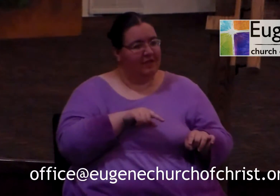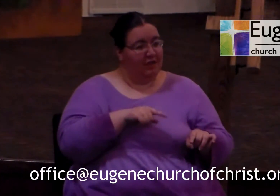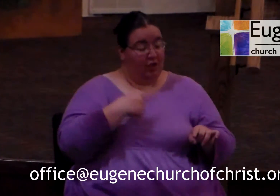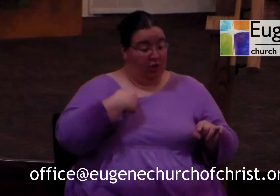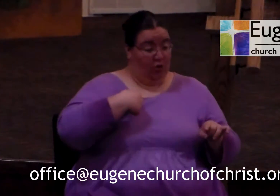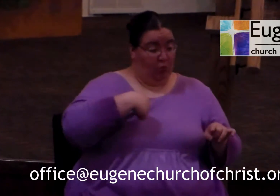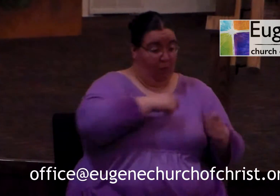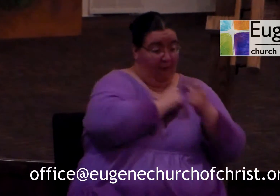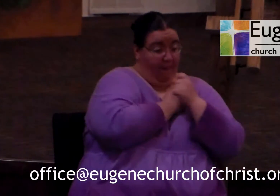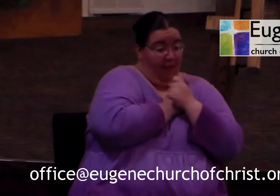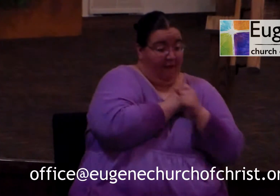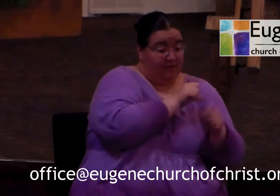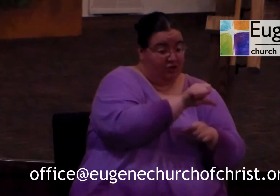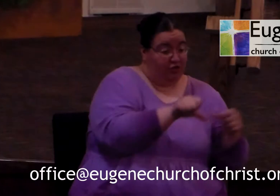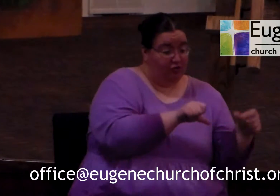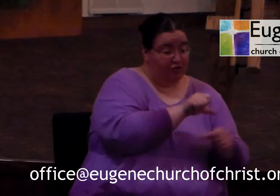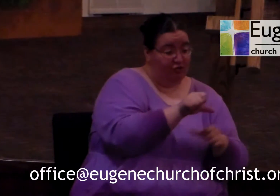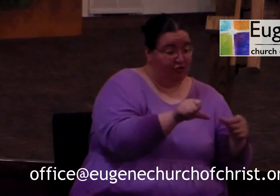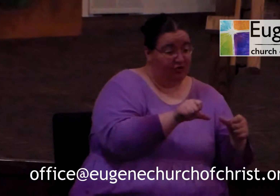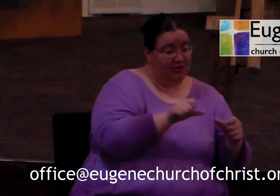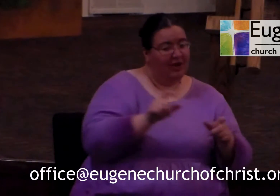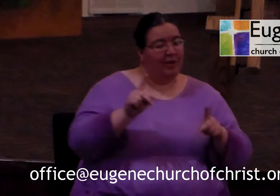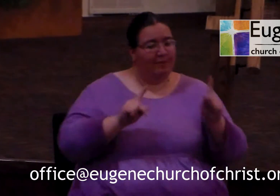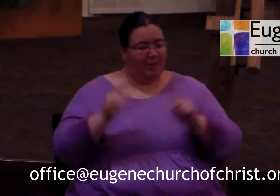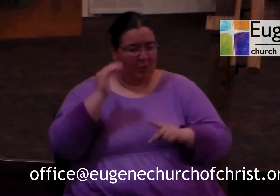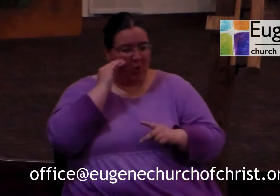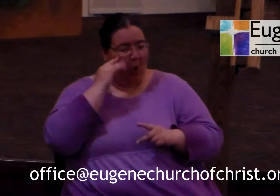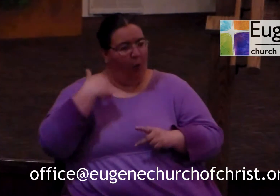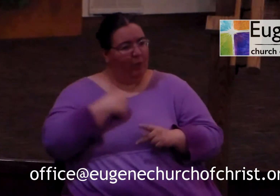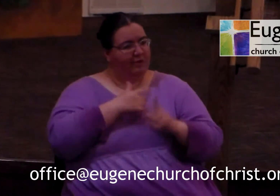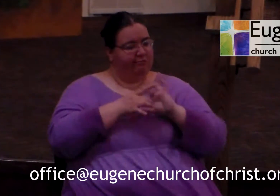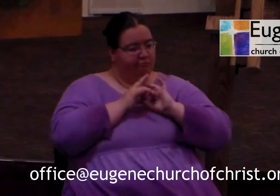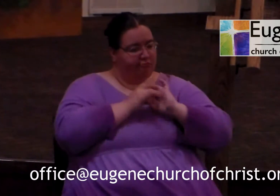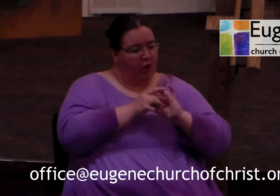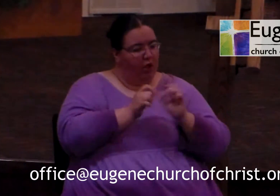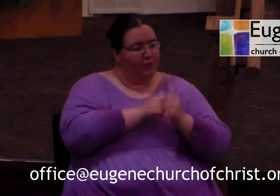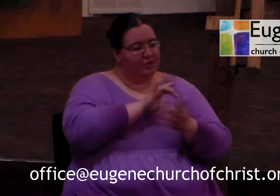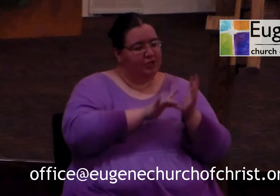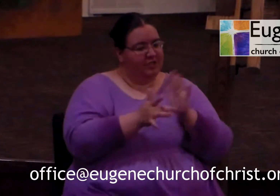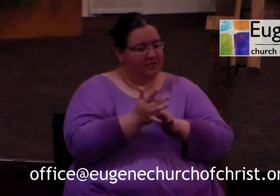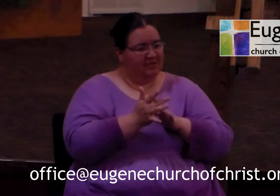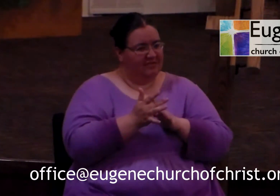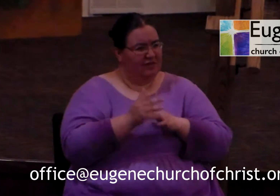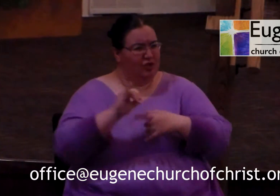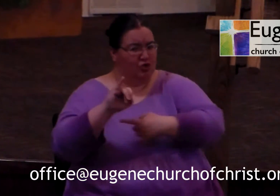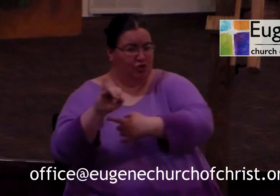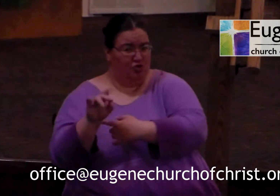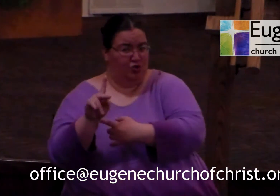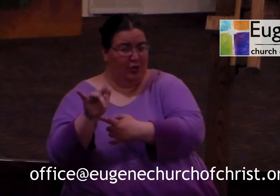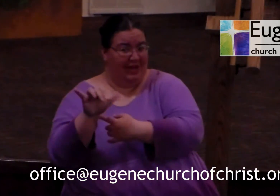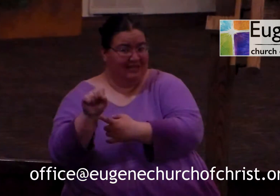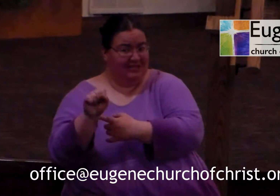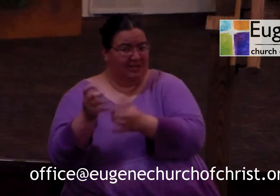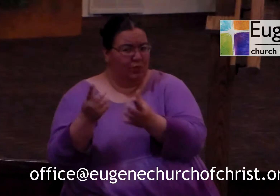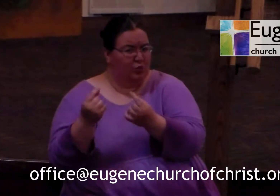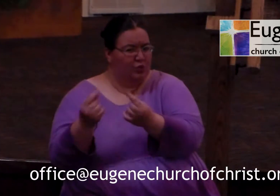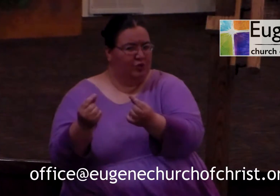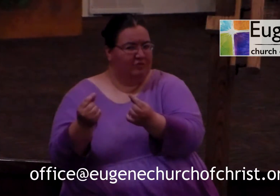What Judas is going to do is not out of love, it's out of greed, it's out of maybe frustration for not having Jesus do what he thinks Jesus ought to